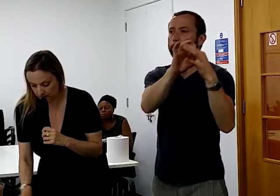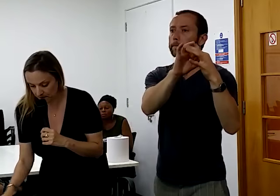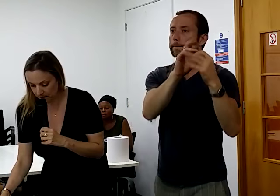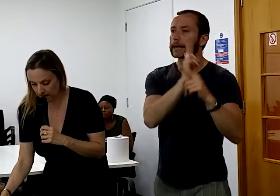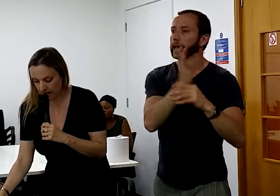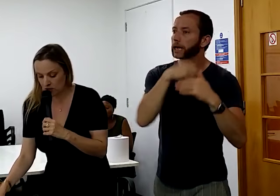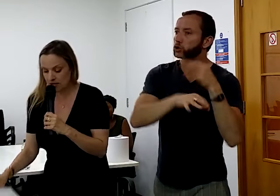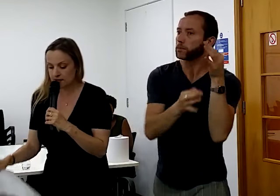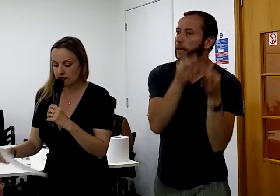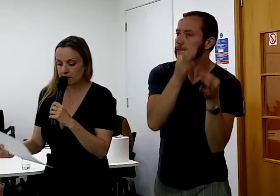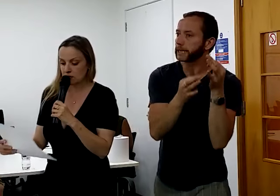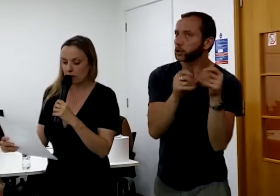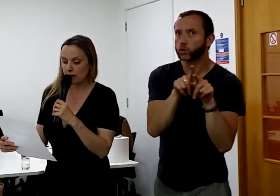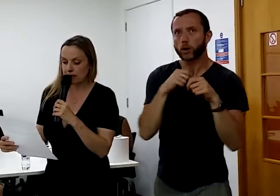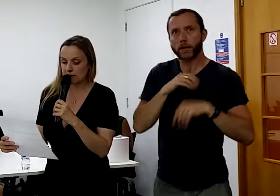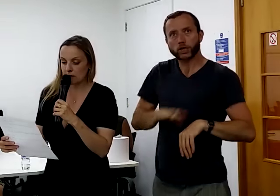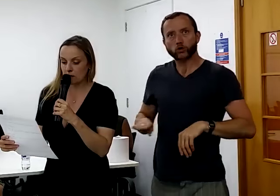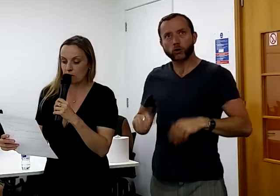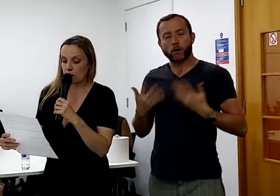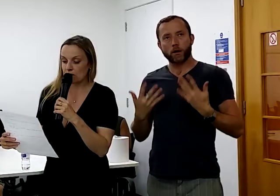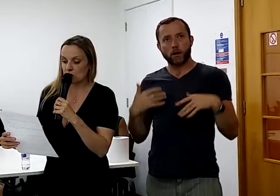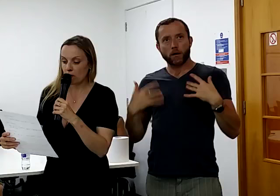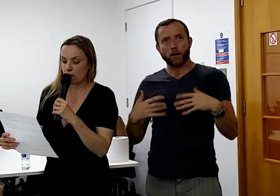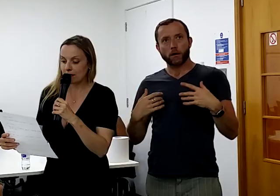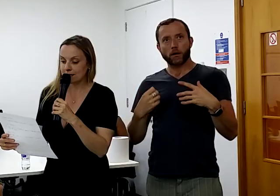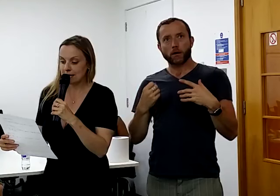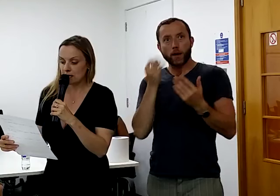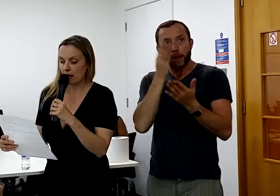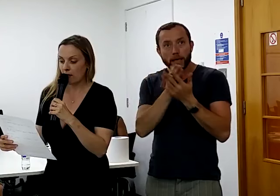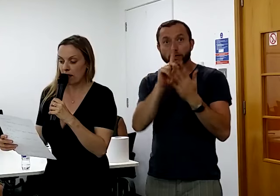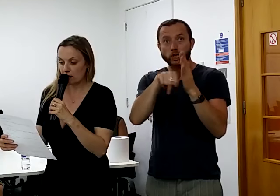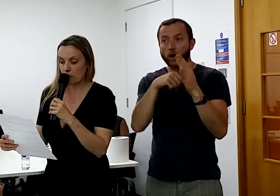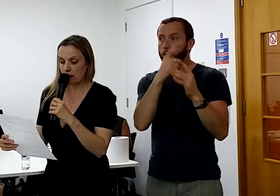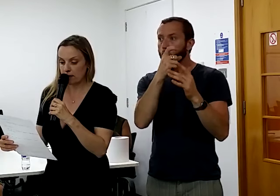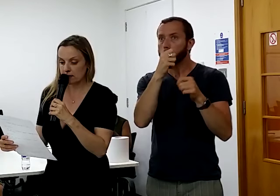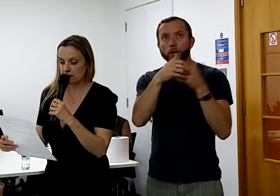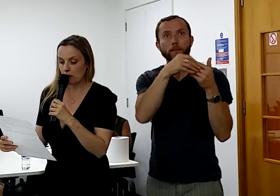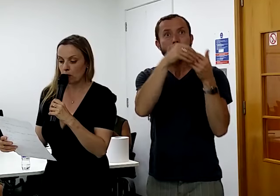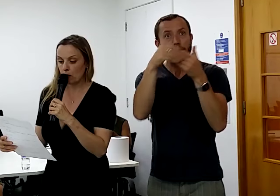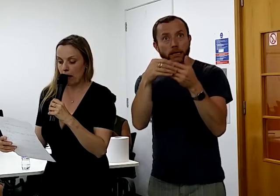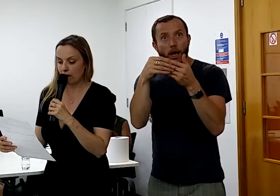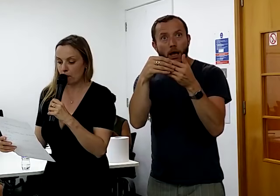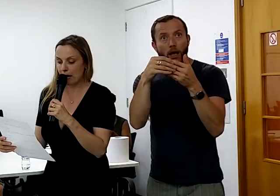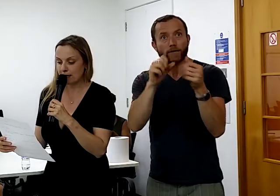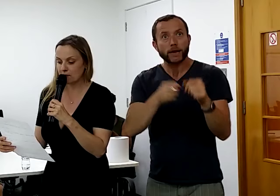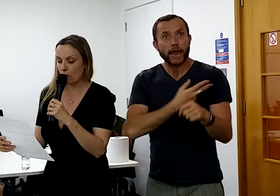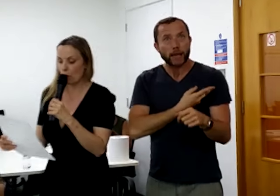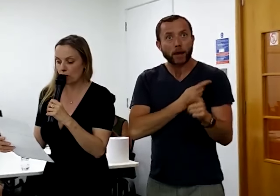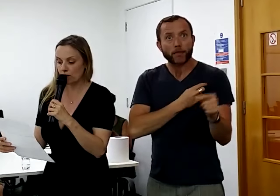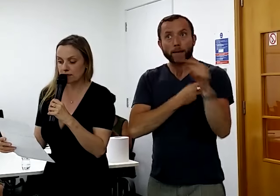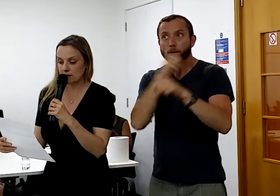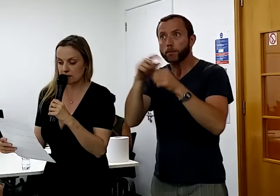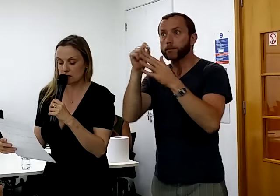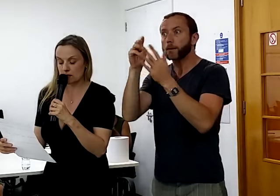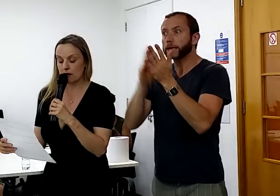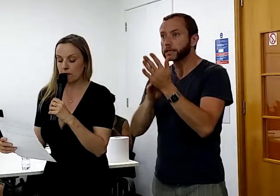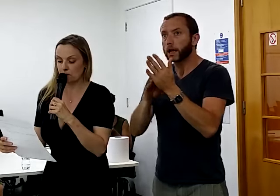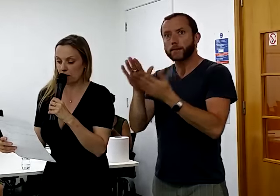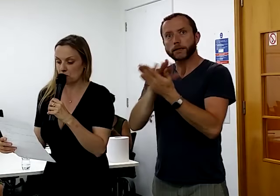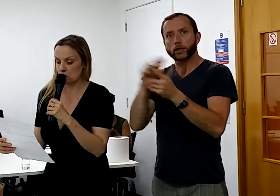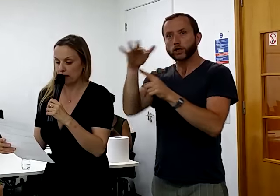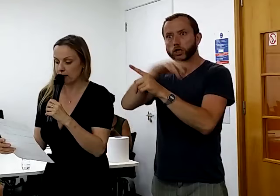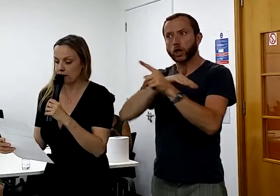her children. She says that she believes with Jeremy as leader and then Prime Minister, we will have a place for all of us in